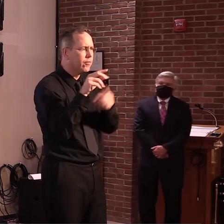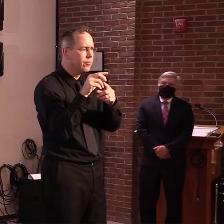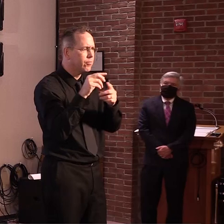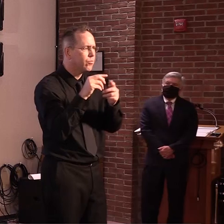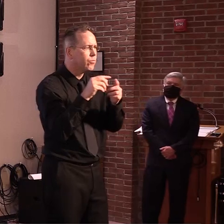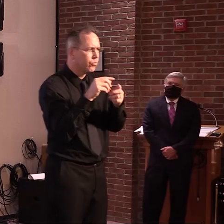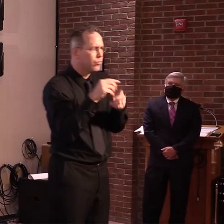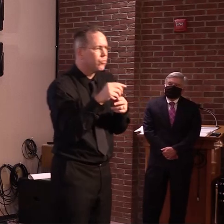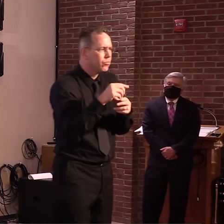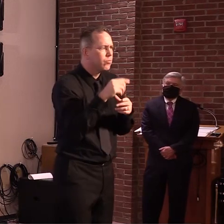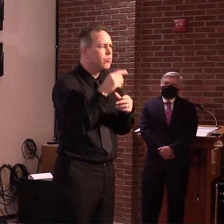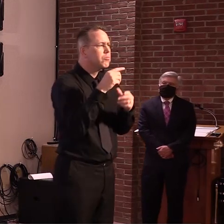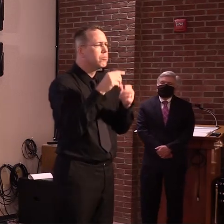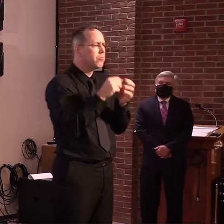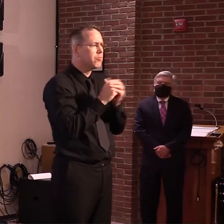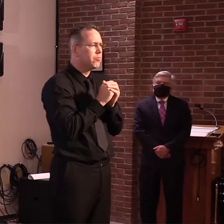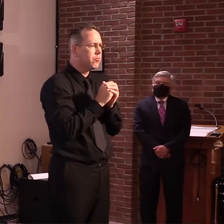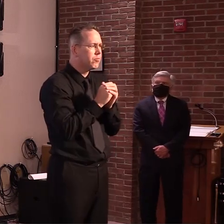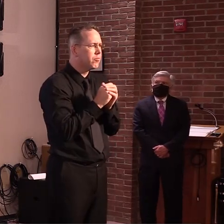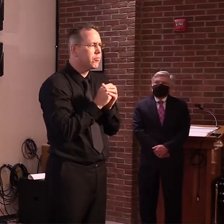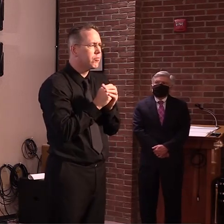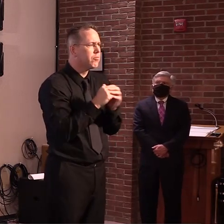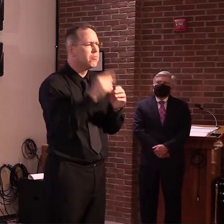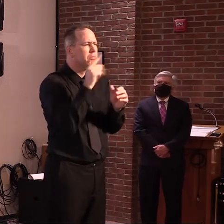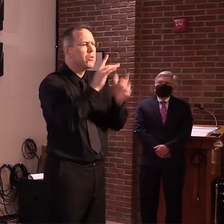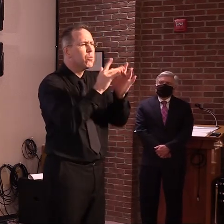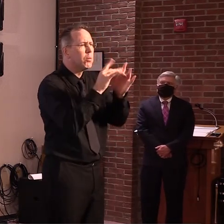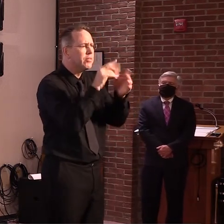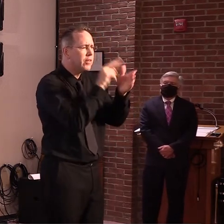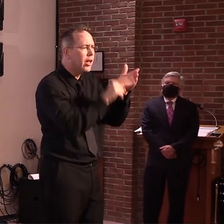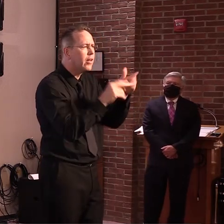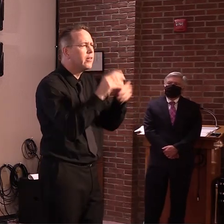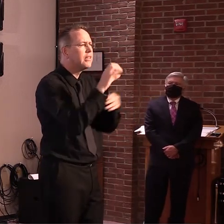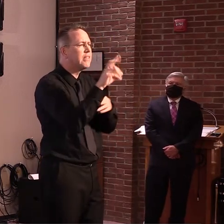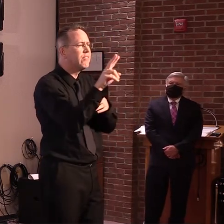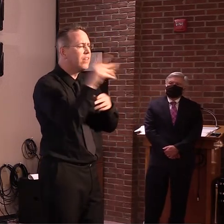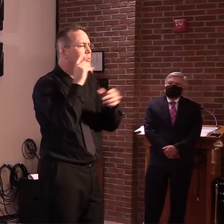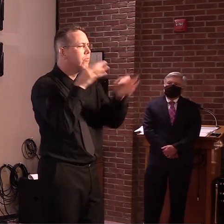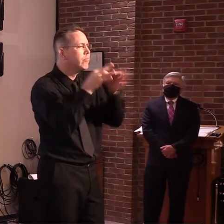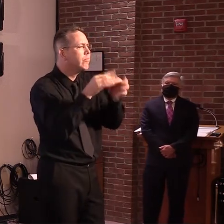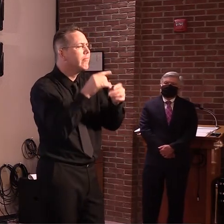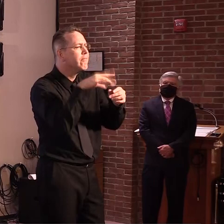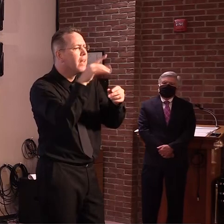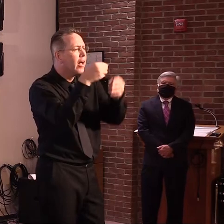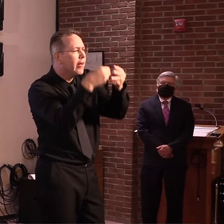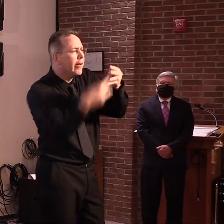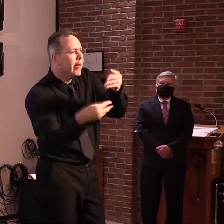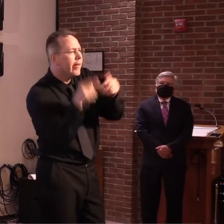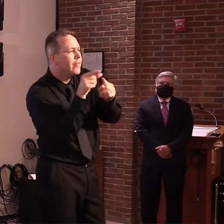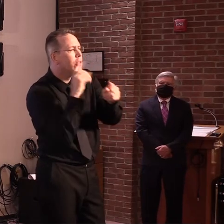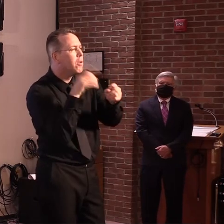ccv.edu/2020gradgift. 2020 grad gift for more information as well. So did you have a follow-up, Mike?